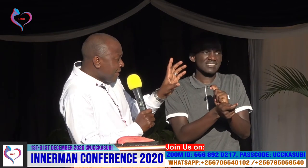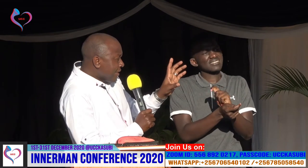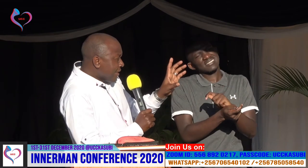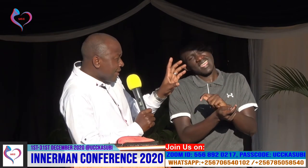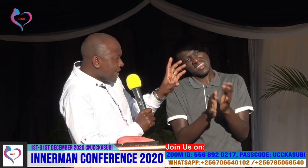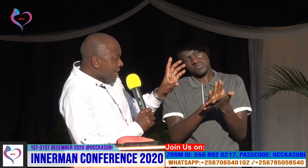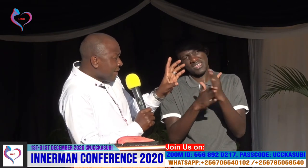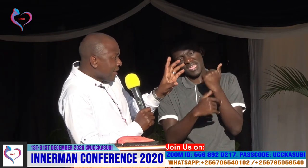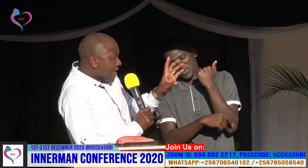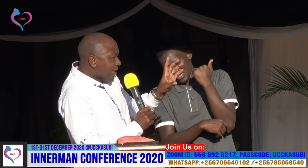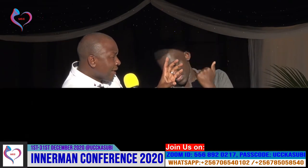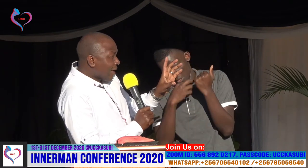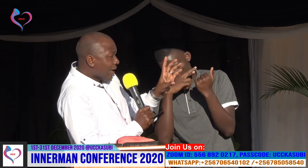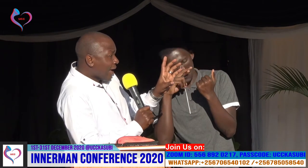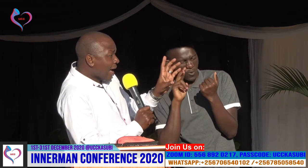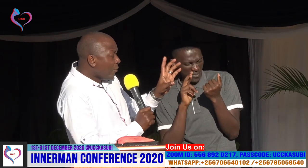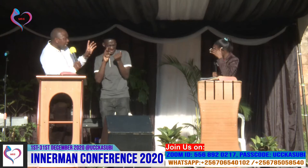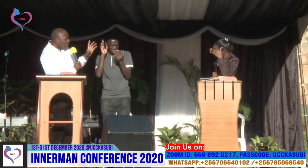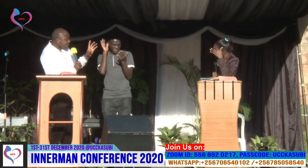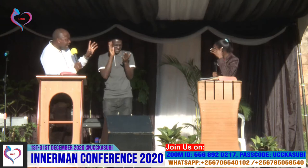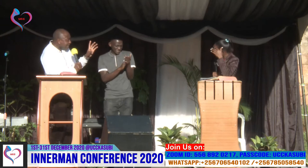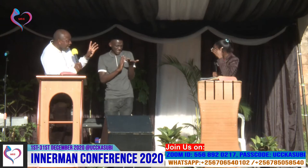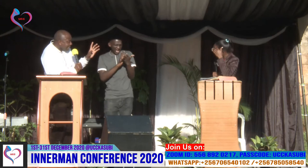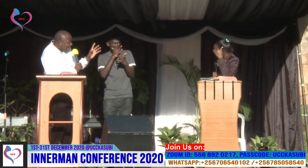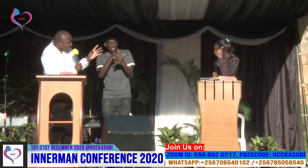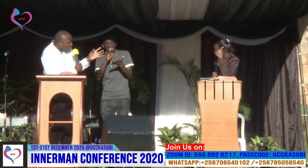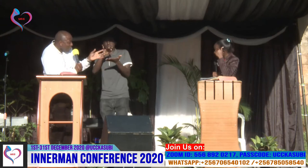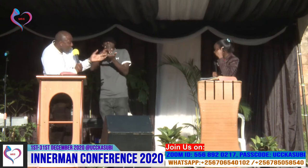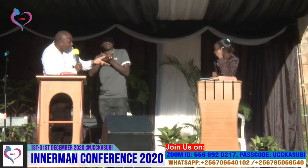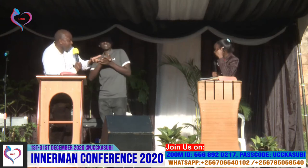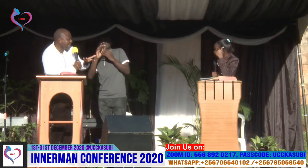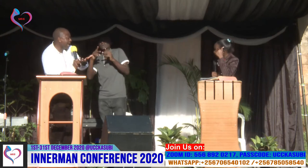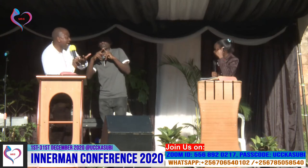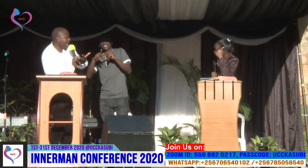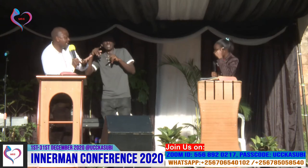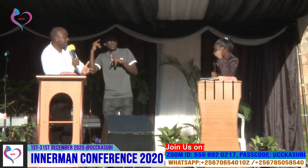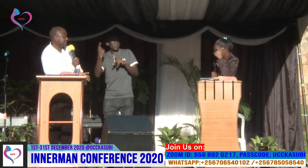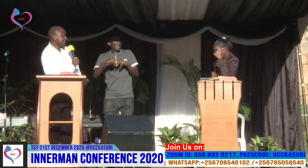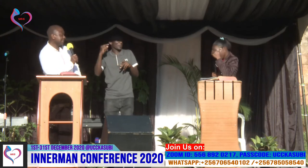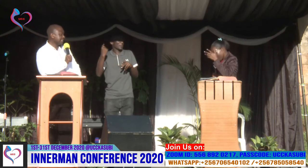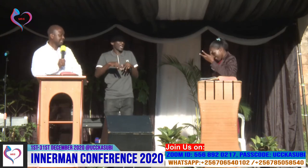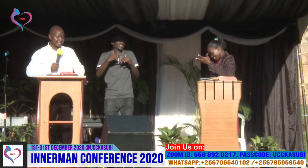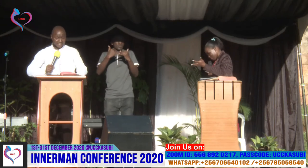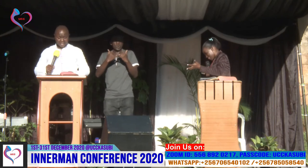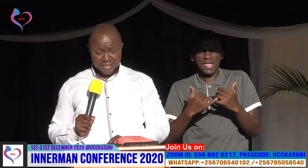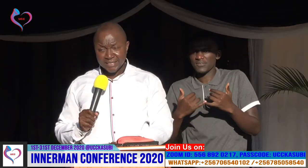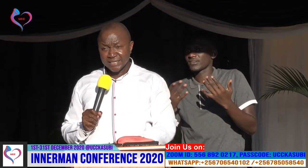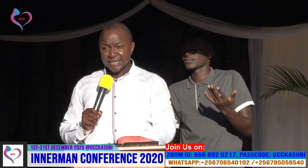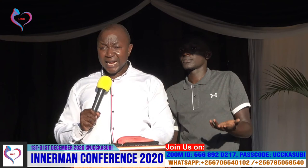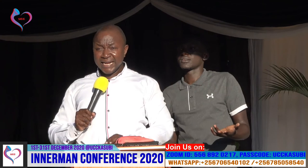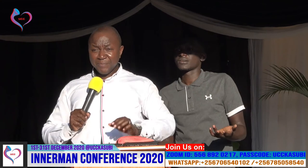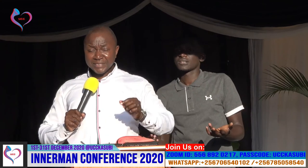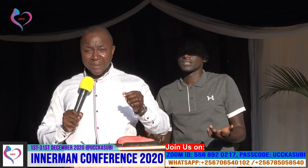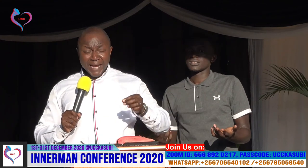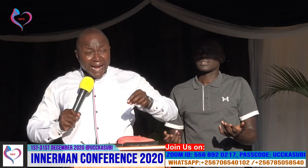then he became a thief. Awe yawasa tena atandiko kubo mchala. And when he got married, he started beating the